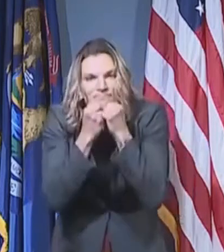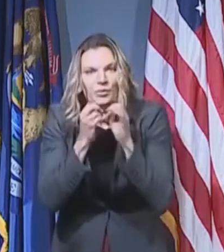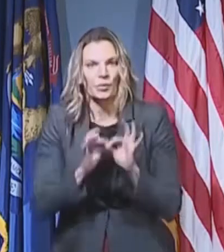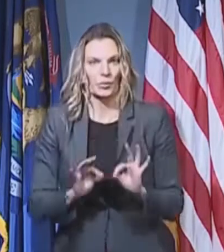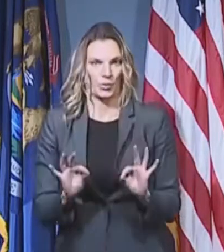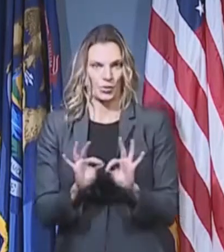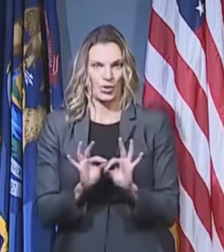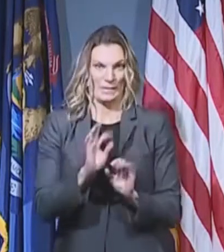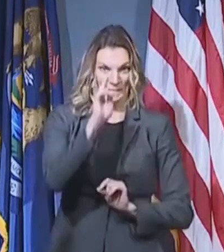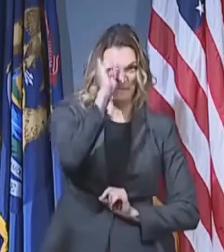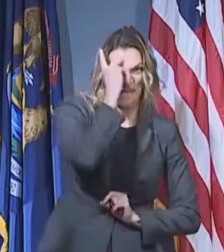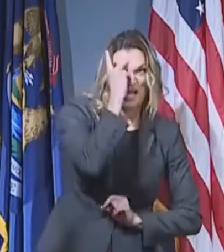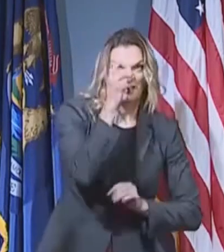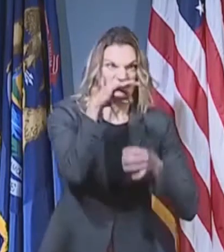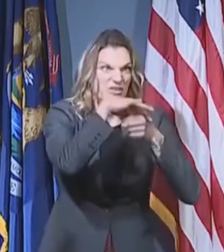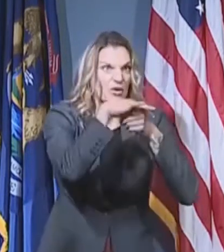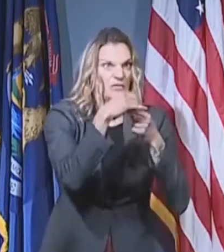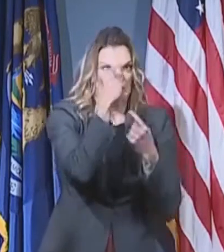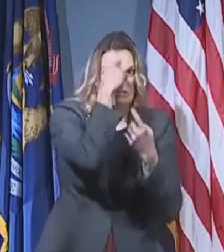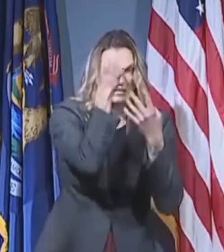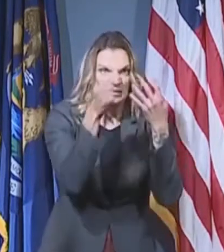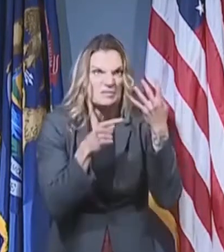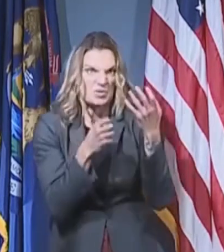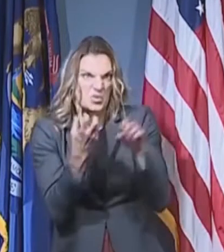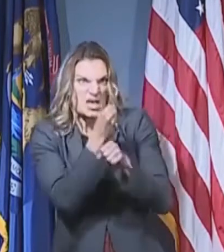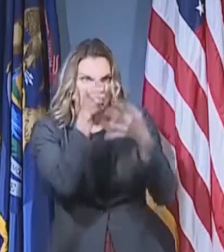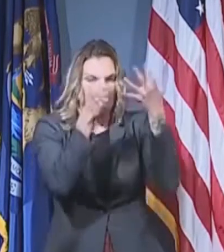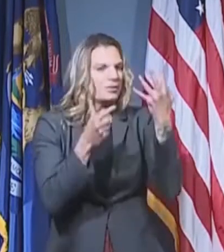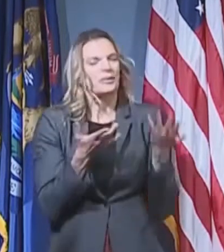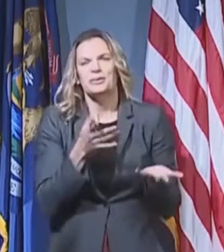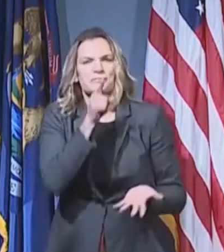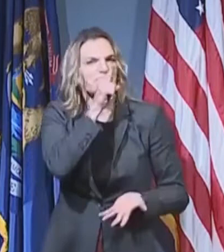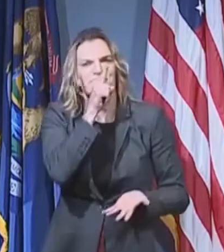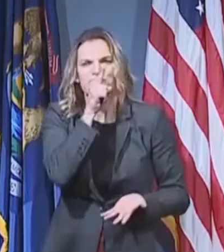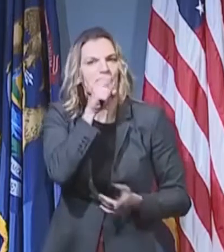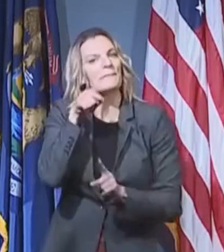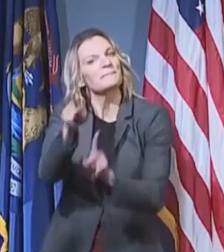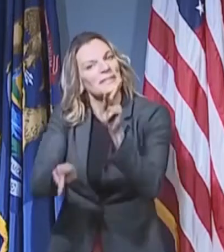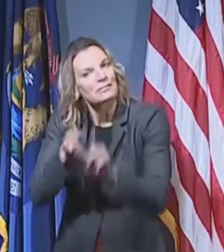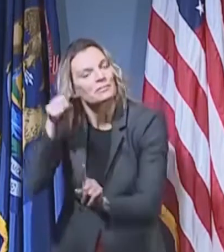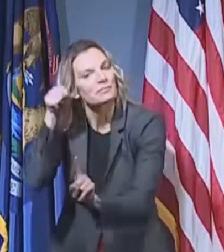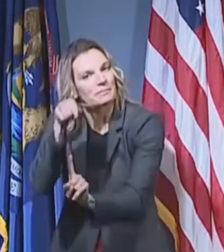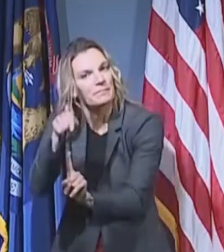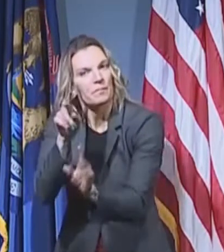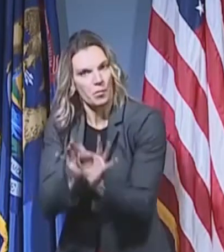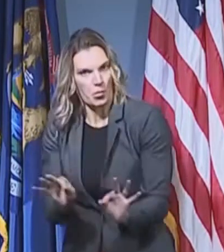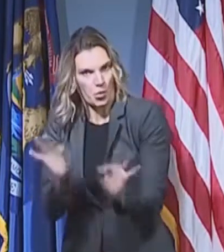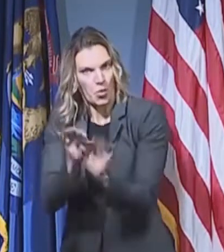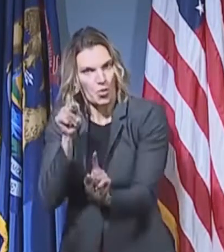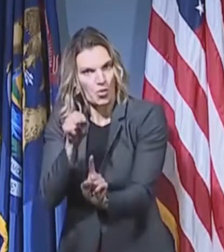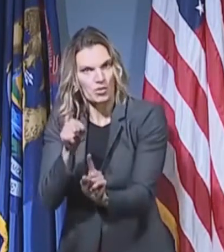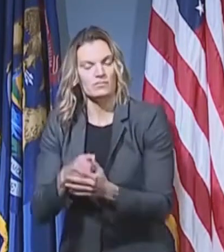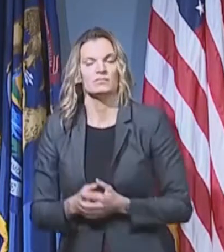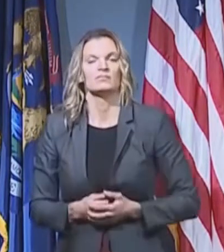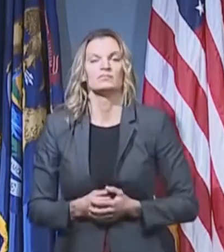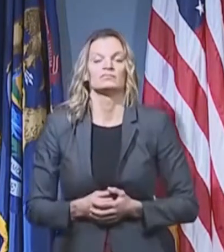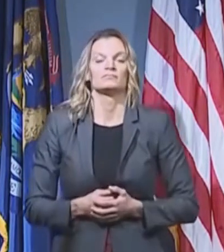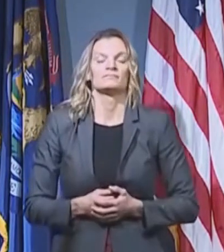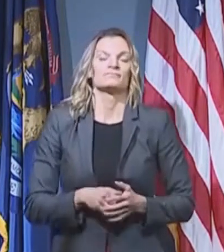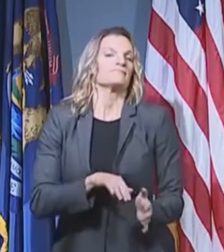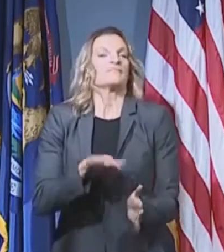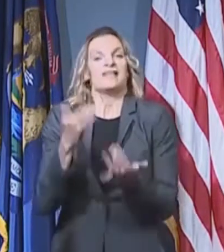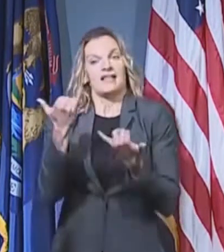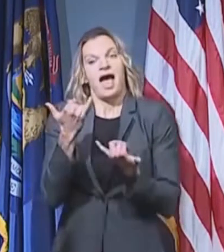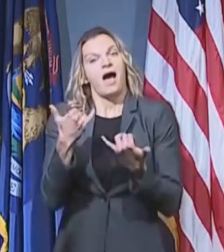So today I'm joined by leaders from across the state to announce a series of new initiatives to prevent discrimination and